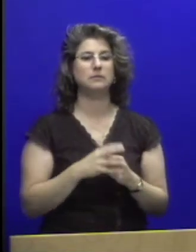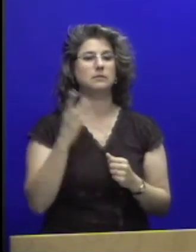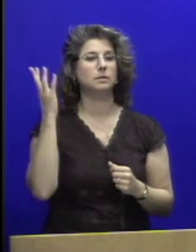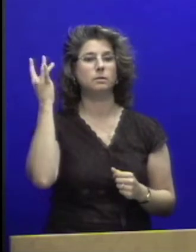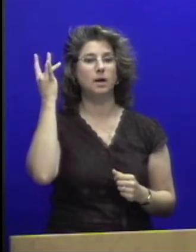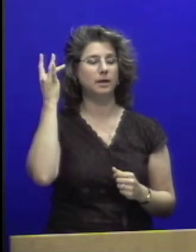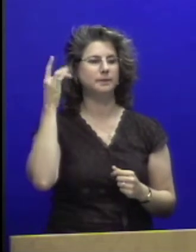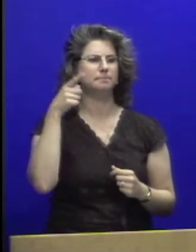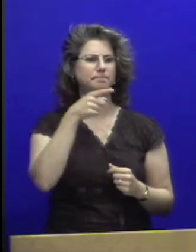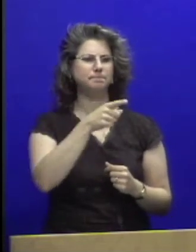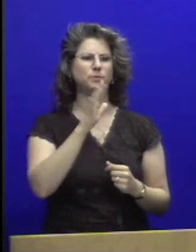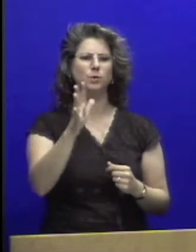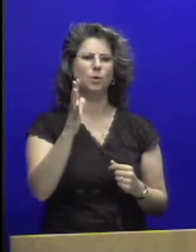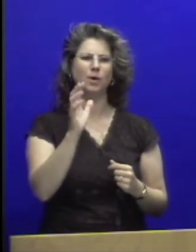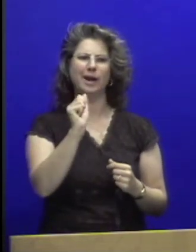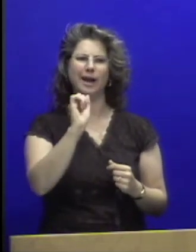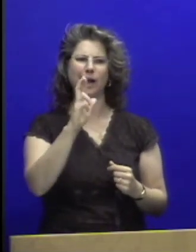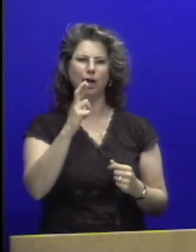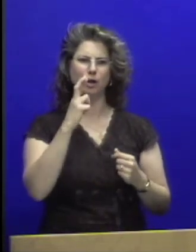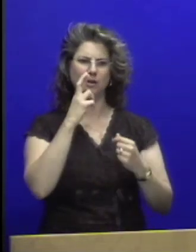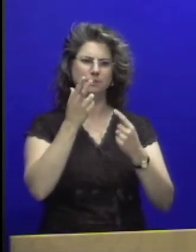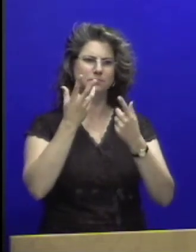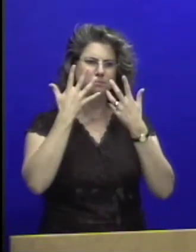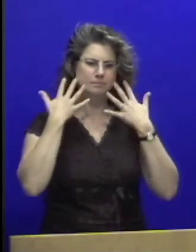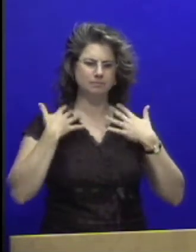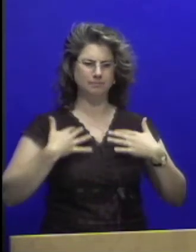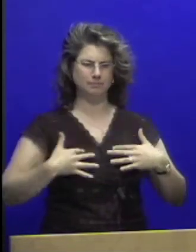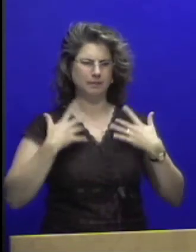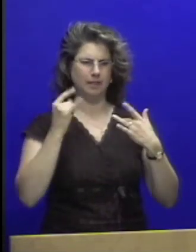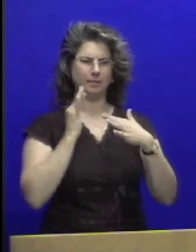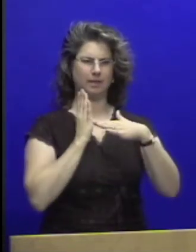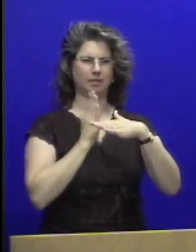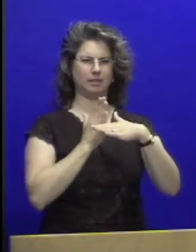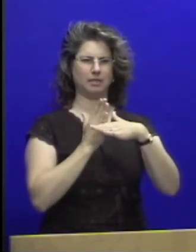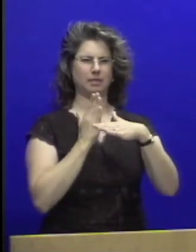because your airways will be very irritated